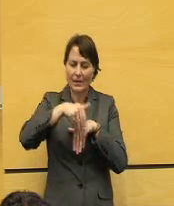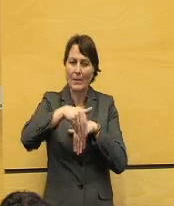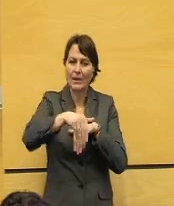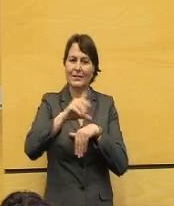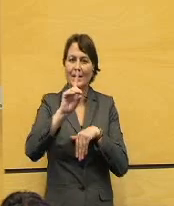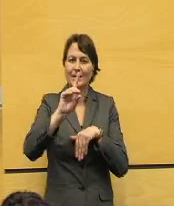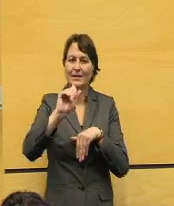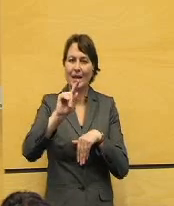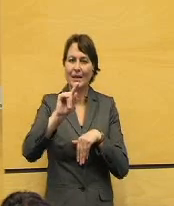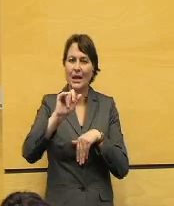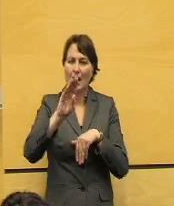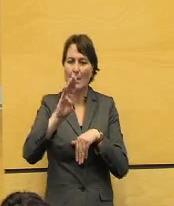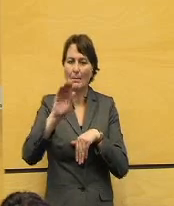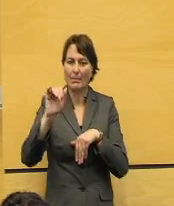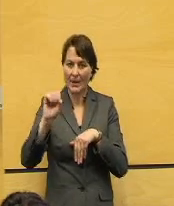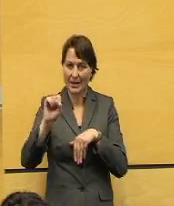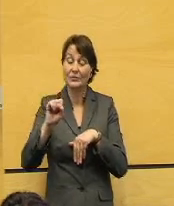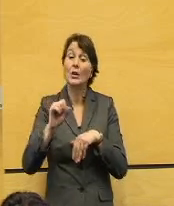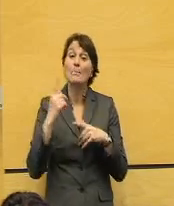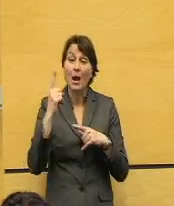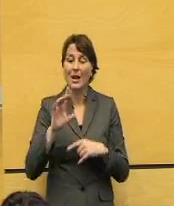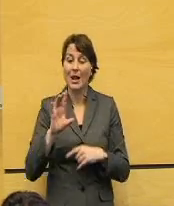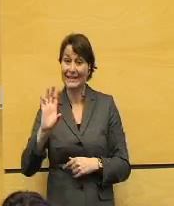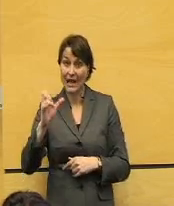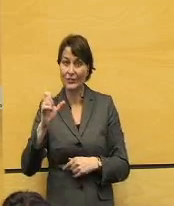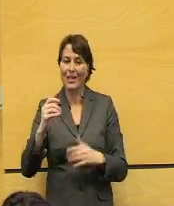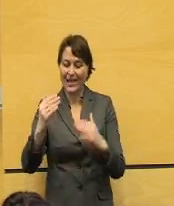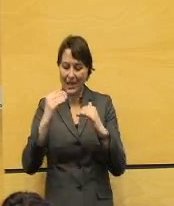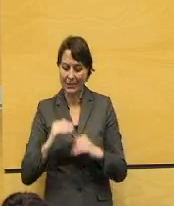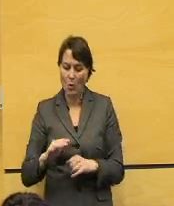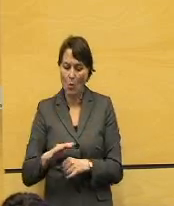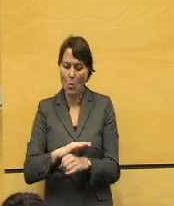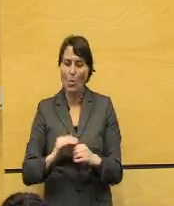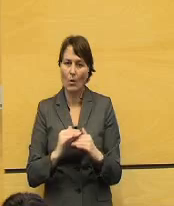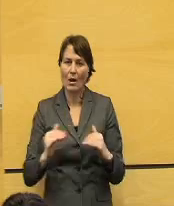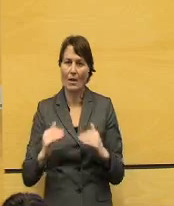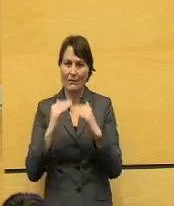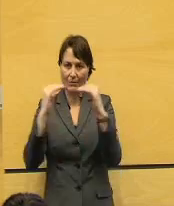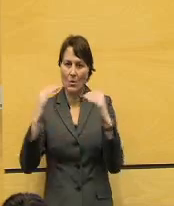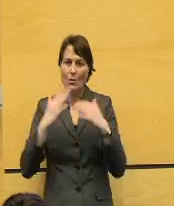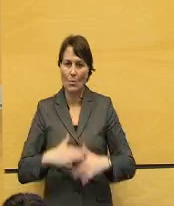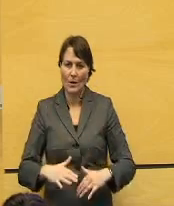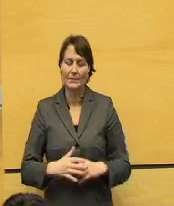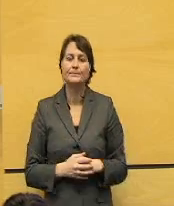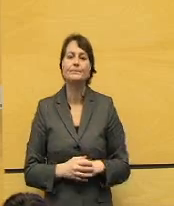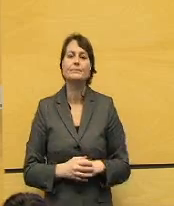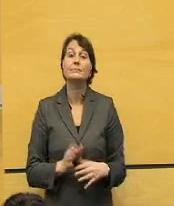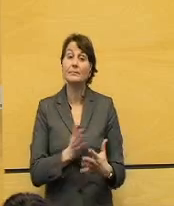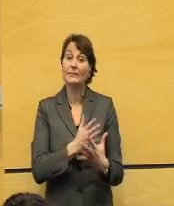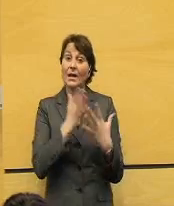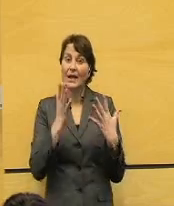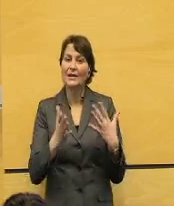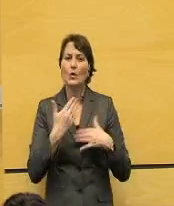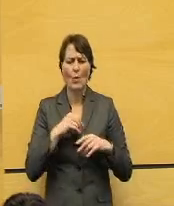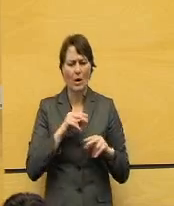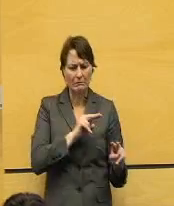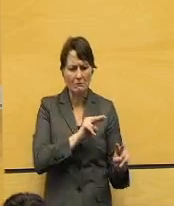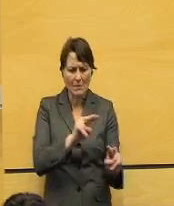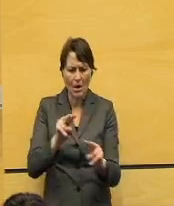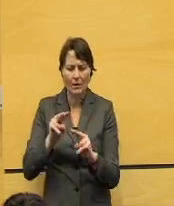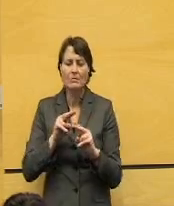the national and local level. And the last one is manage the monitoring and